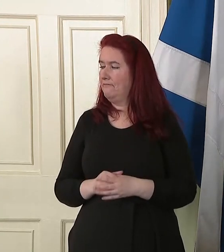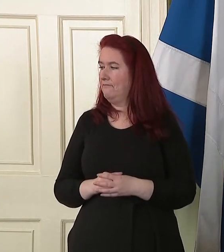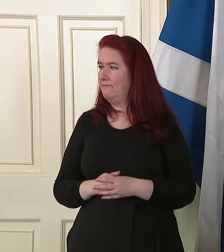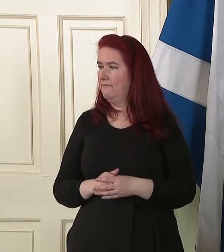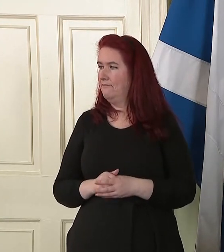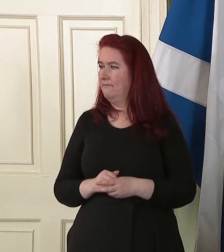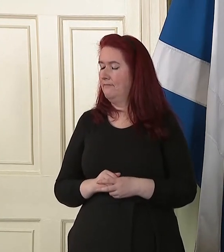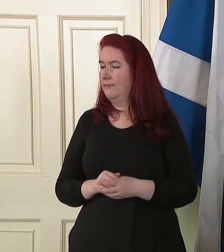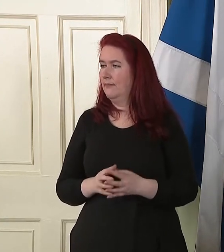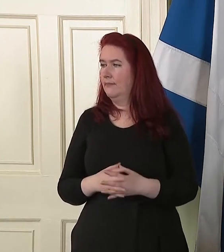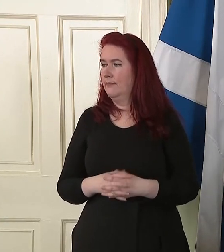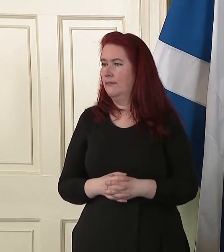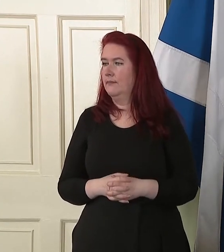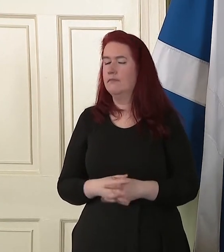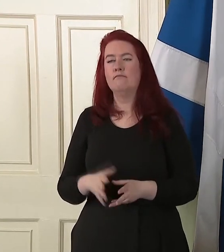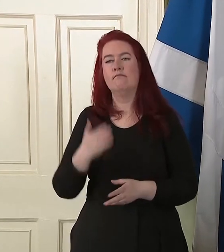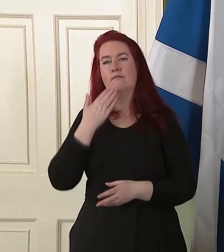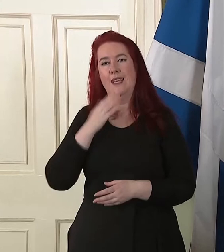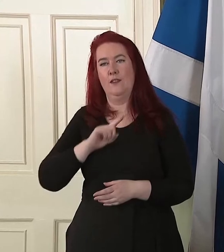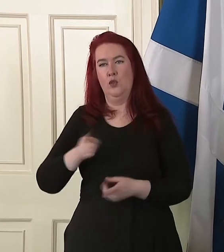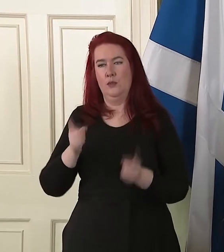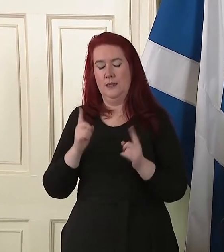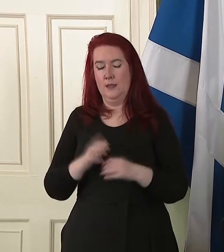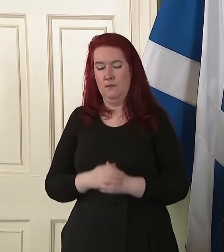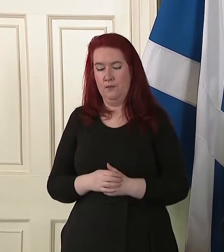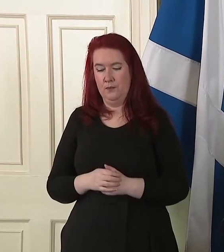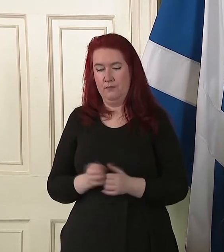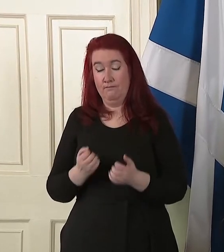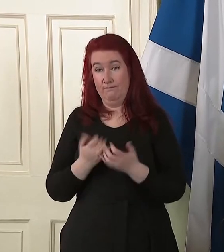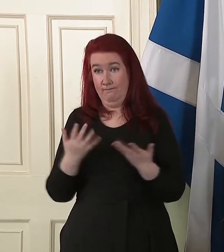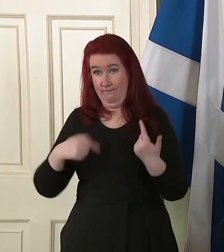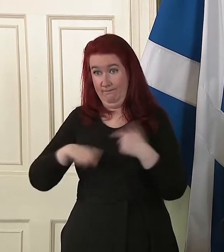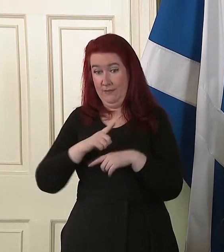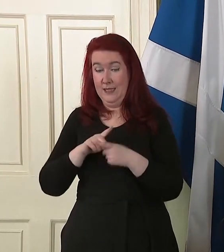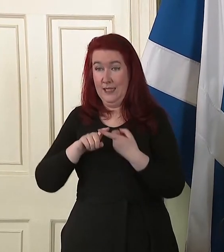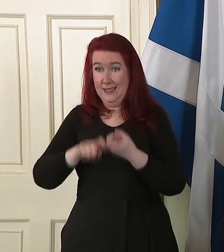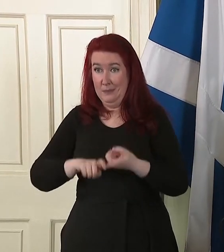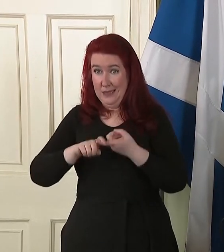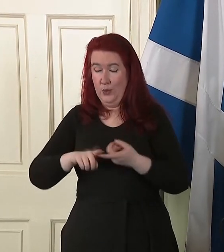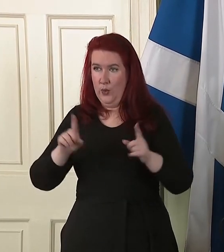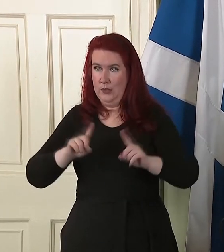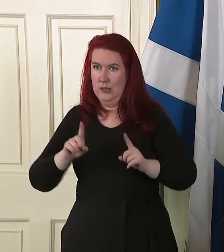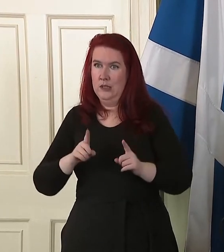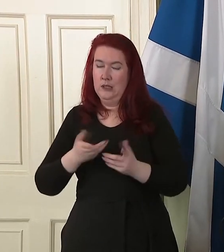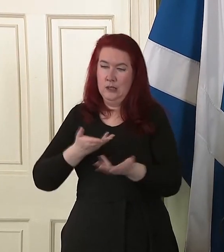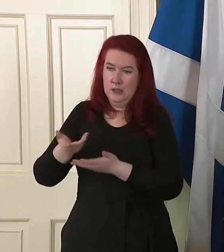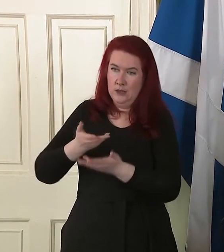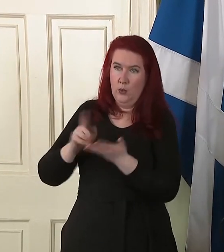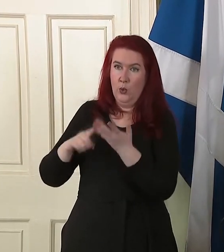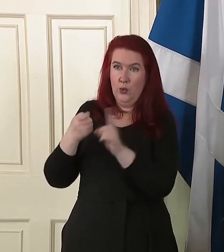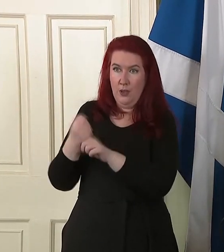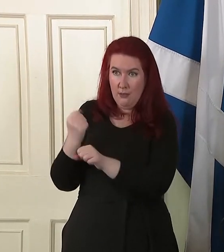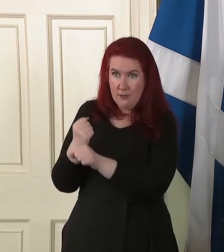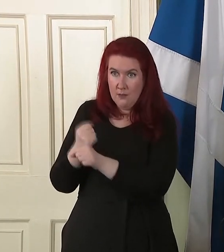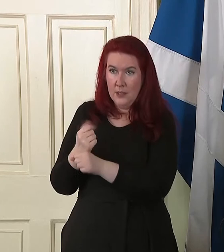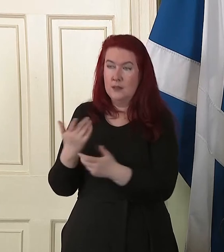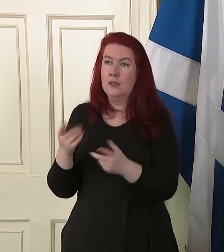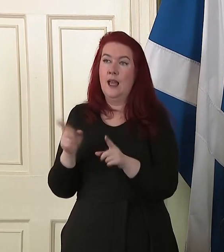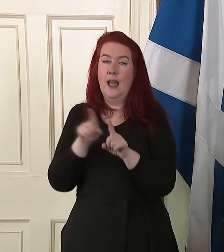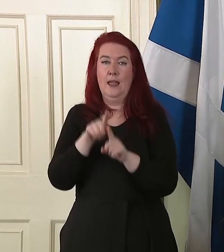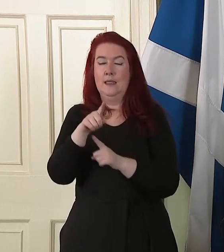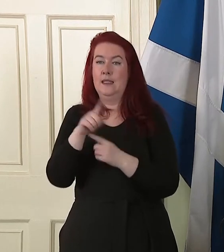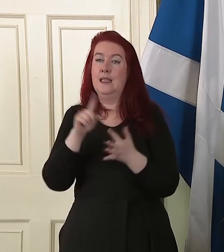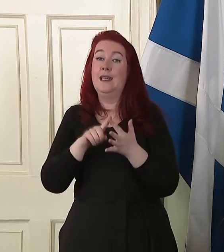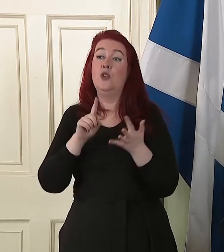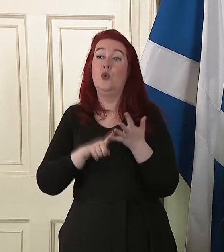Thank you, First Minister. Given how much of this depends on sort of negotiations with the UK government post a yes vote and the EU, would